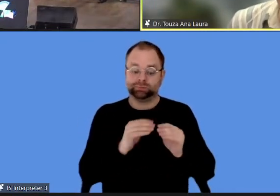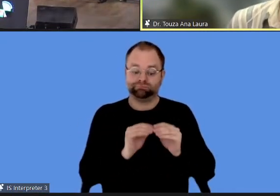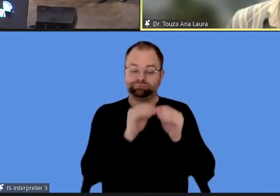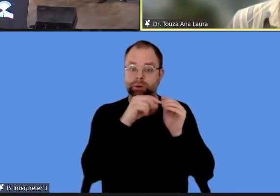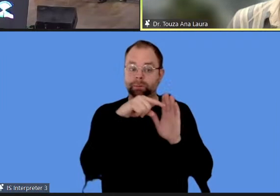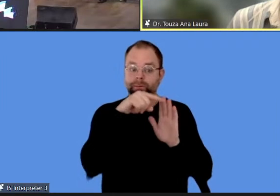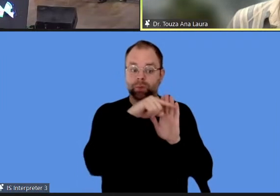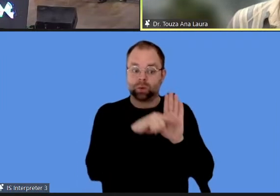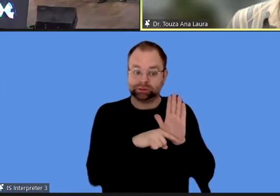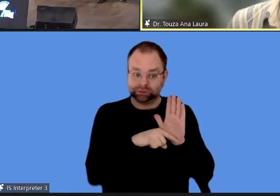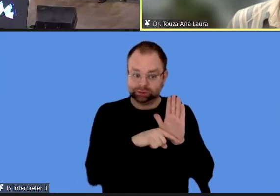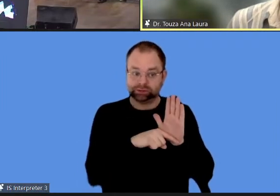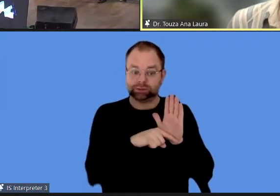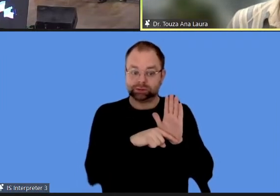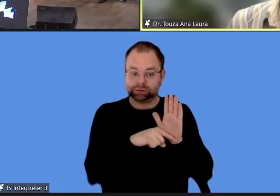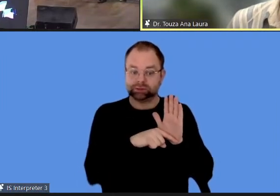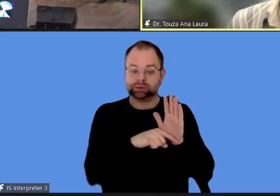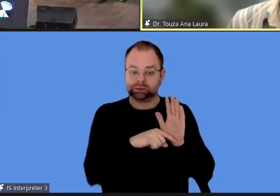including